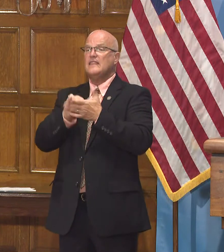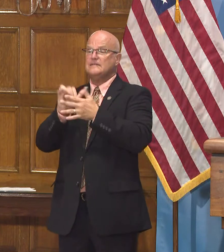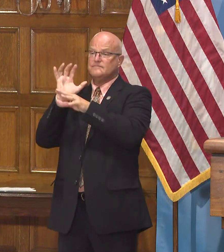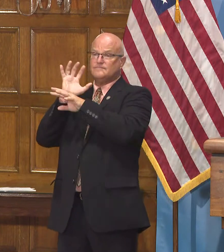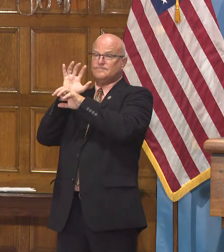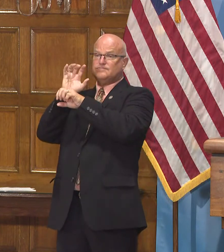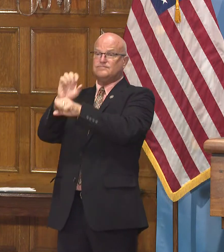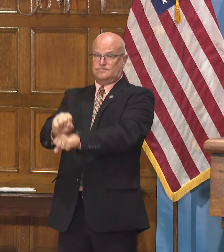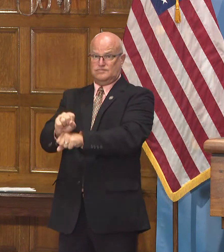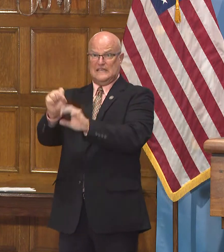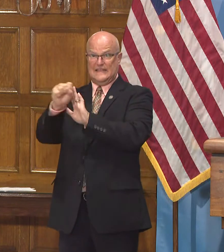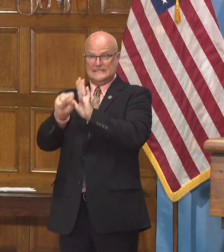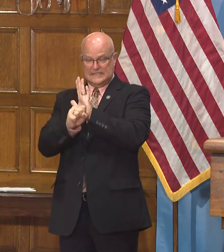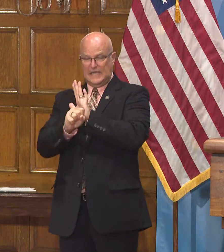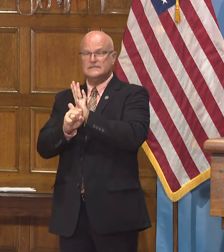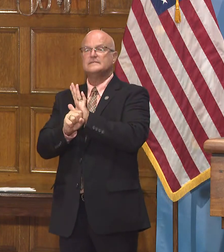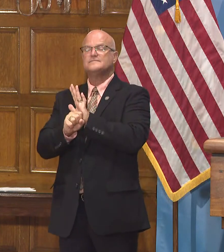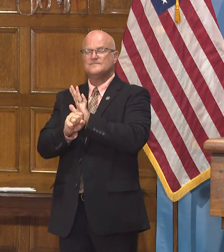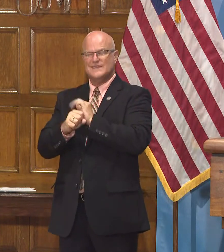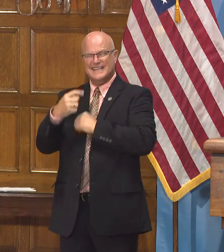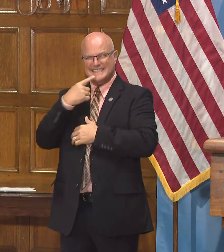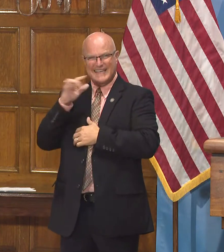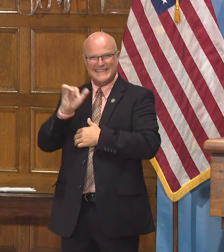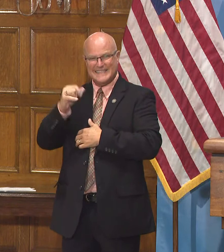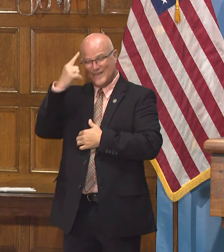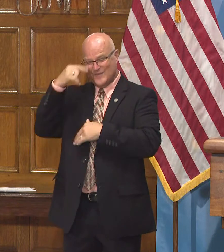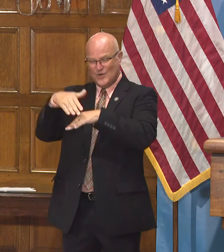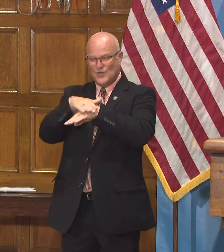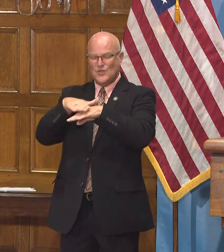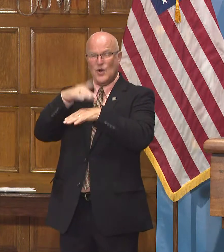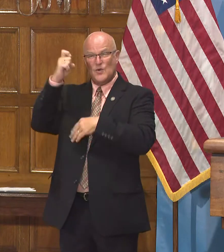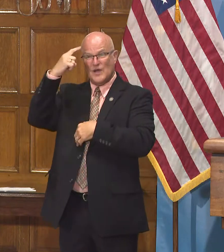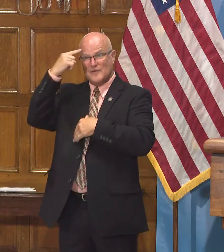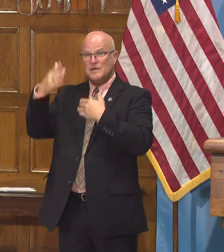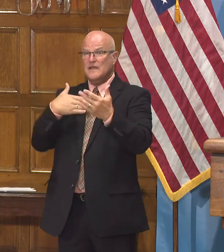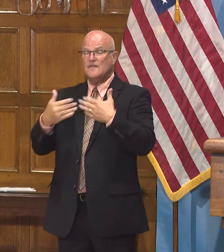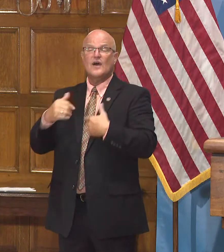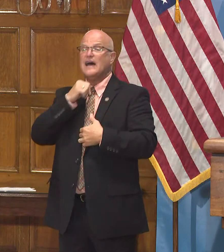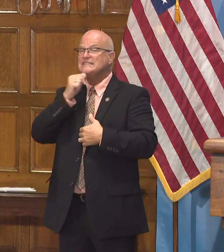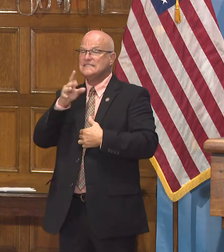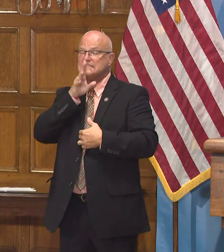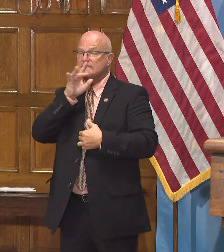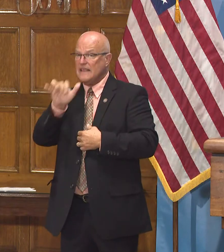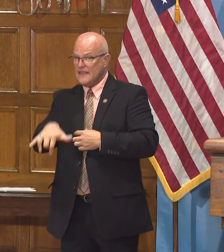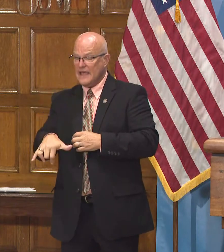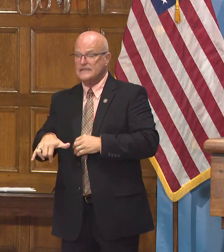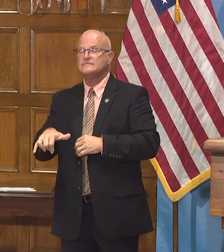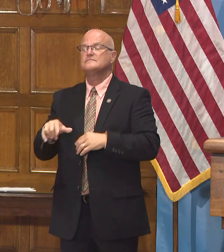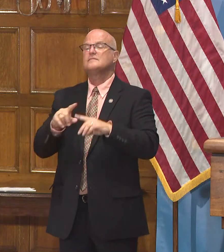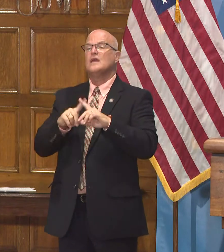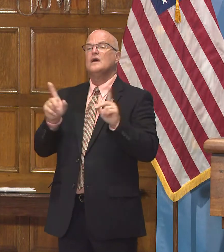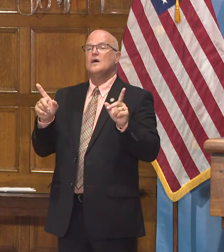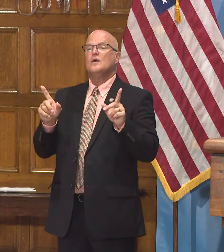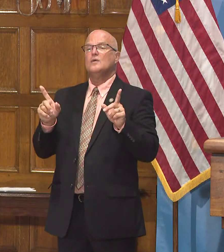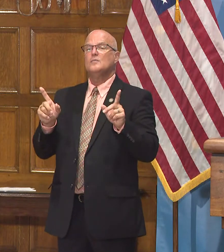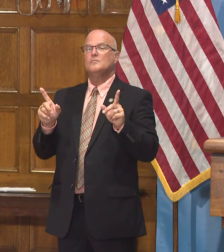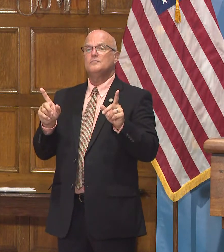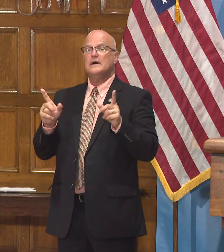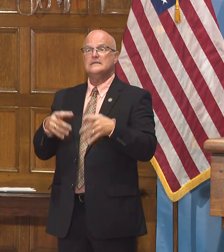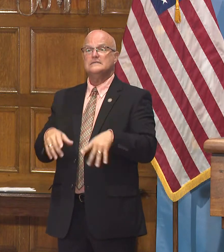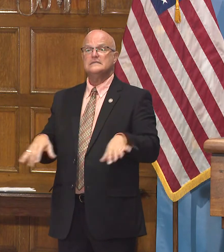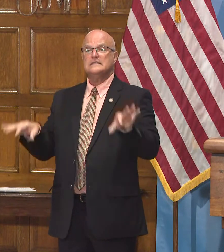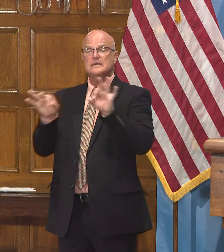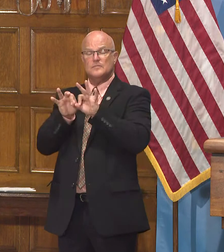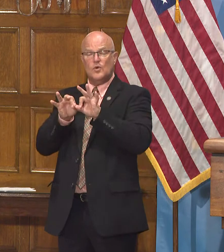traditional role of the states. You could say the same thing for local government, even though I did not articulate that. But so